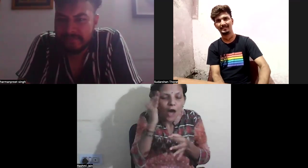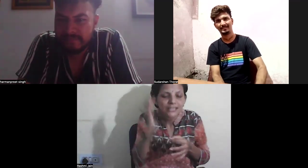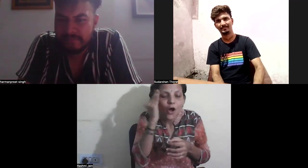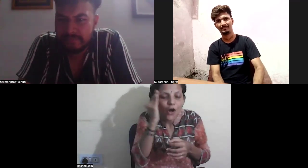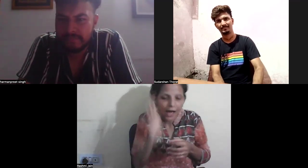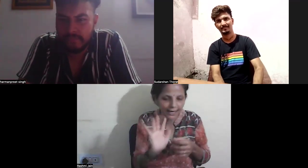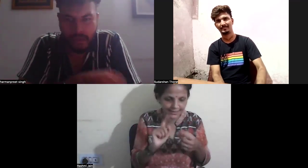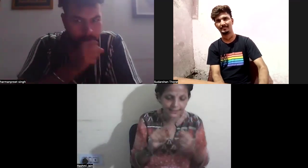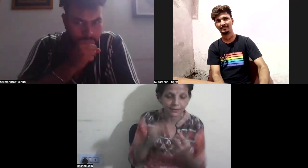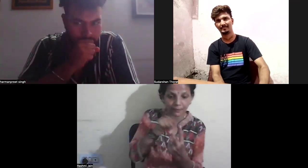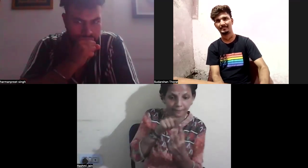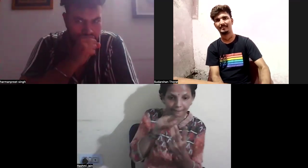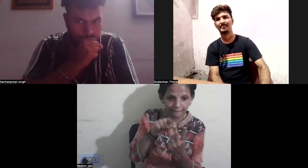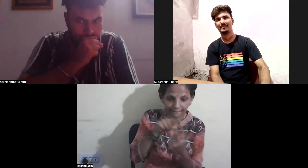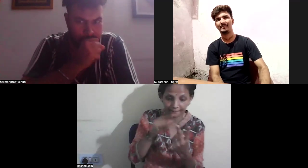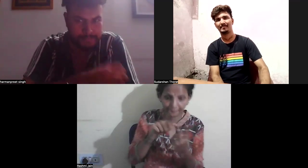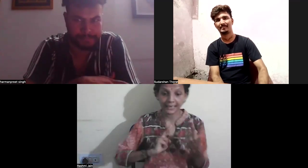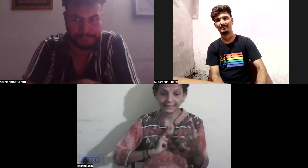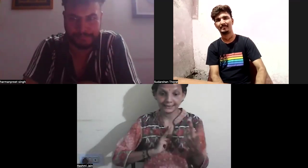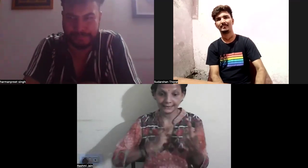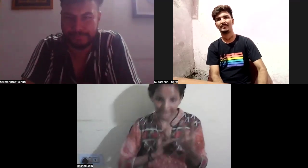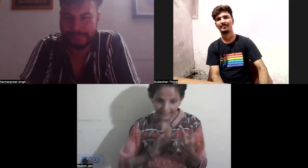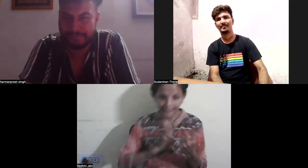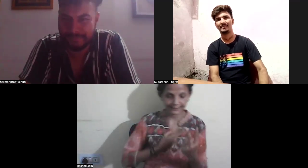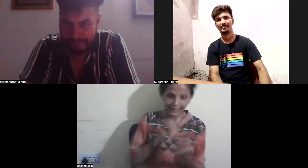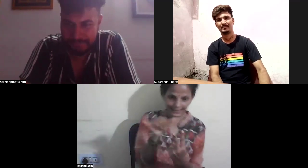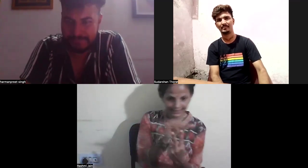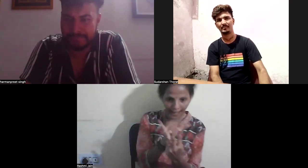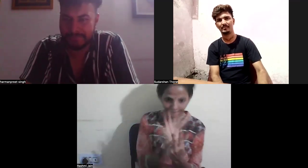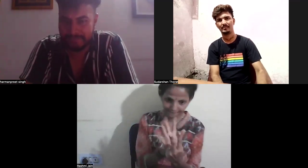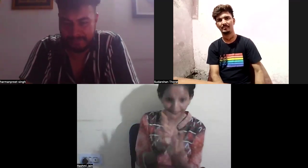ask, just for my own knowledge.